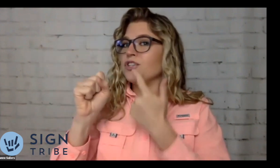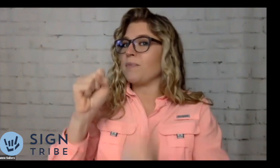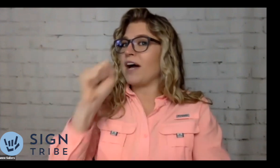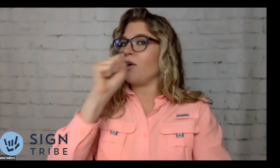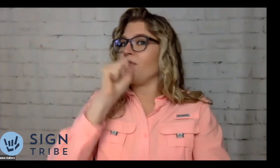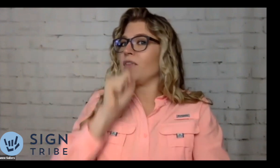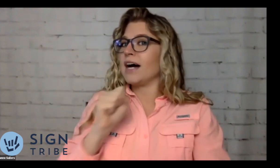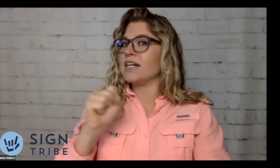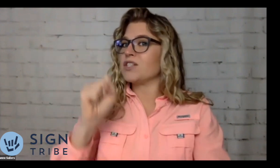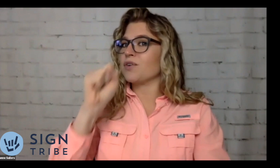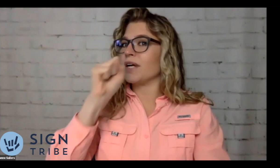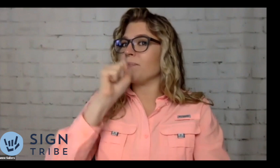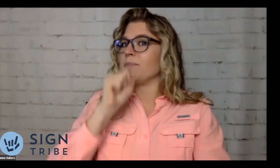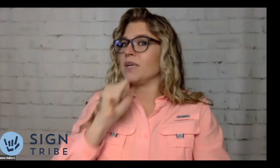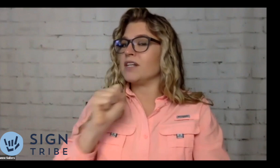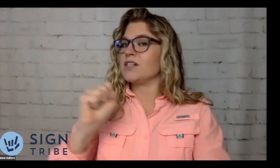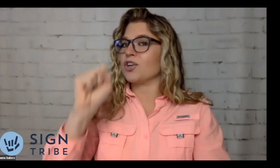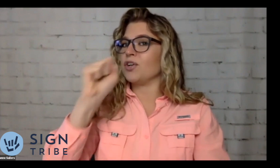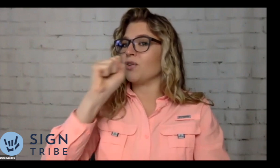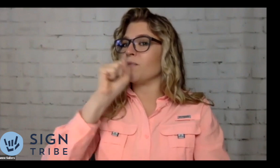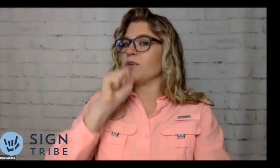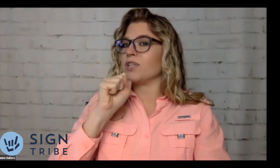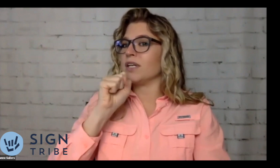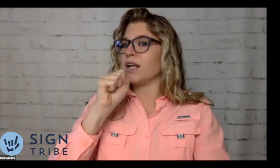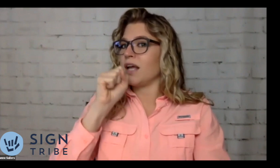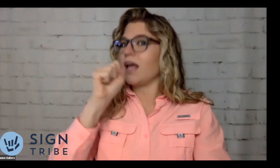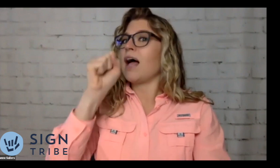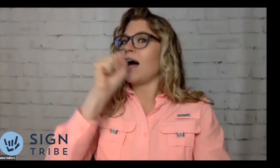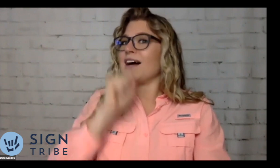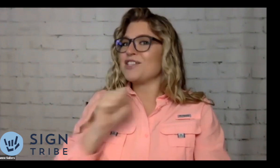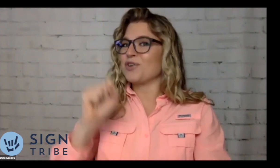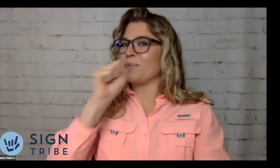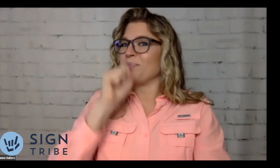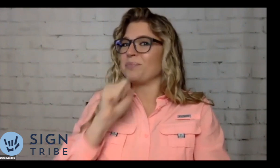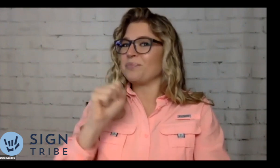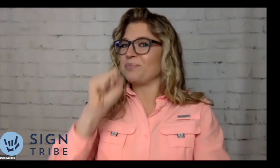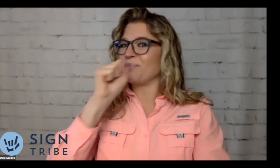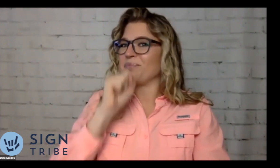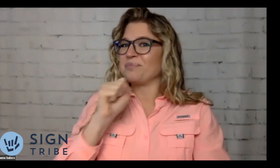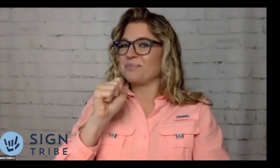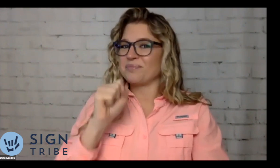mouth. Ice cream in a circular motion. Ice cream.